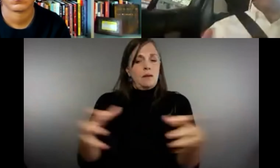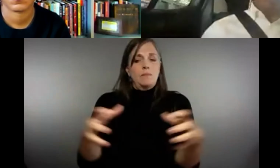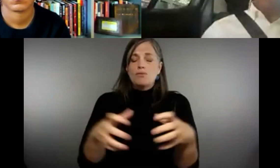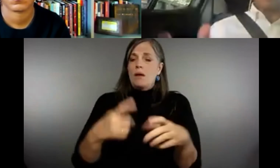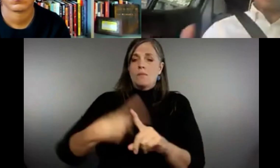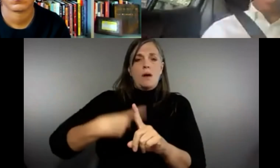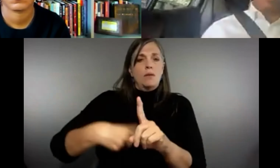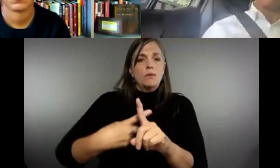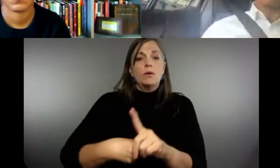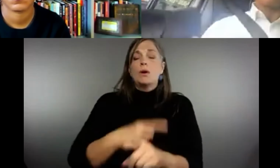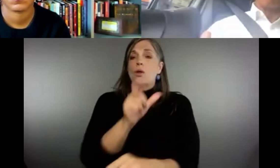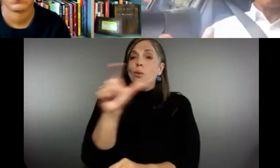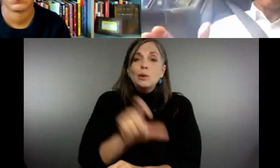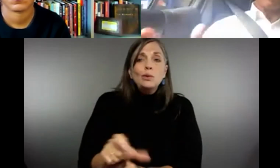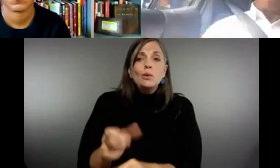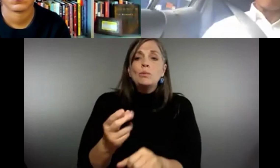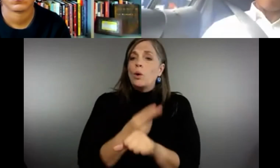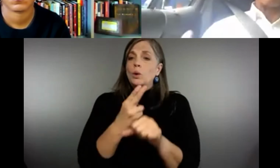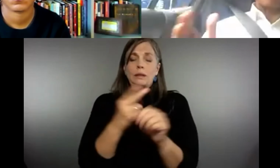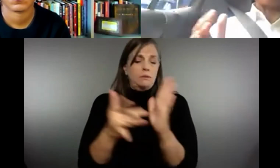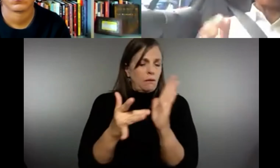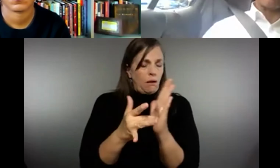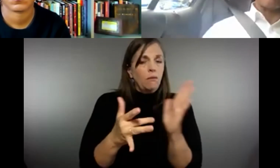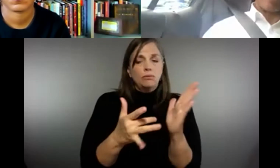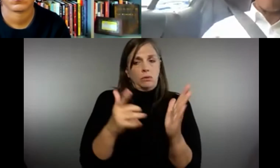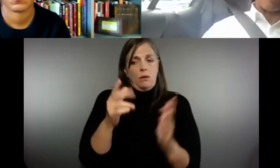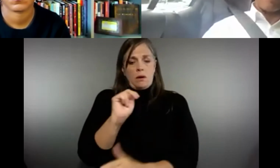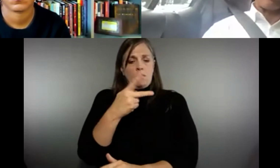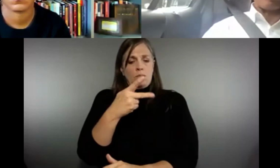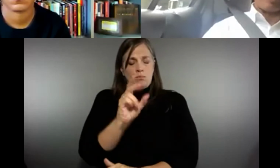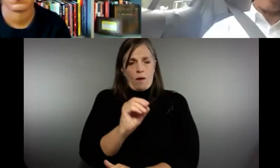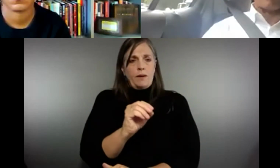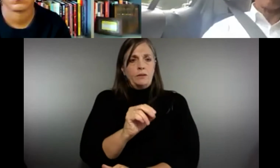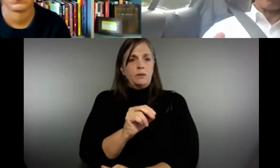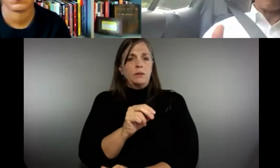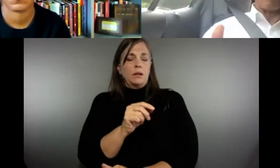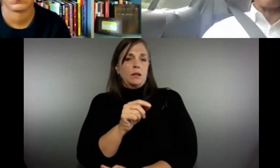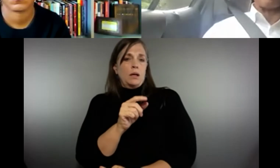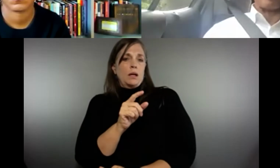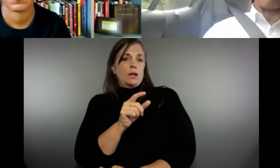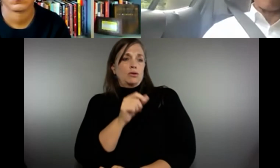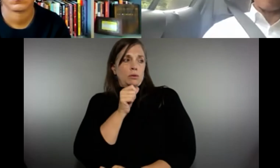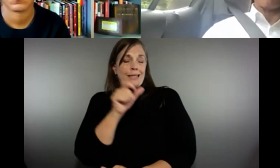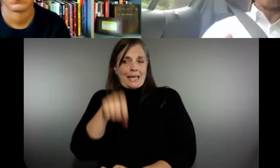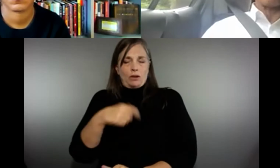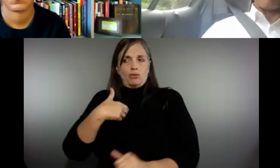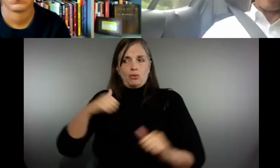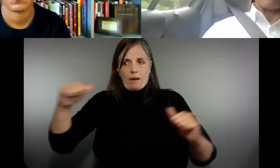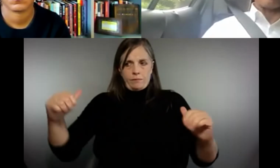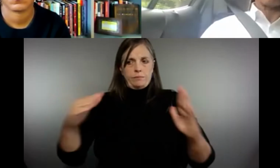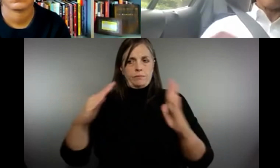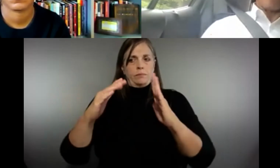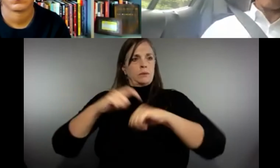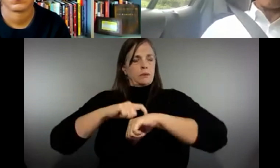through zoom or technology on non-profits having face time with our agency heads so we can identify what are the